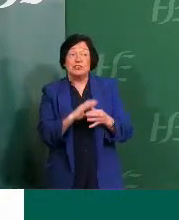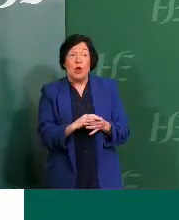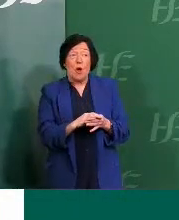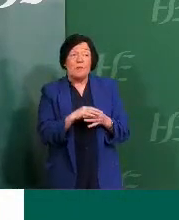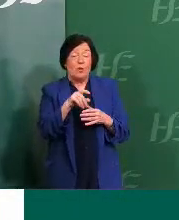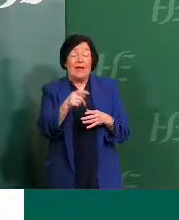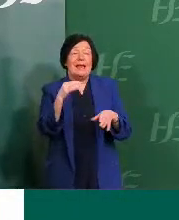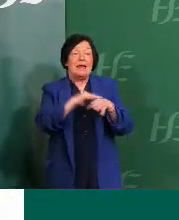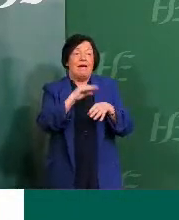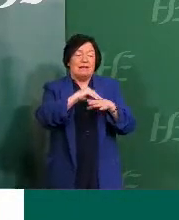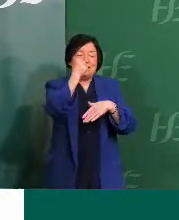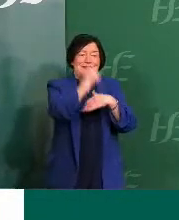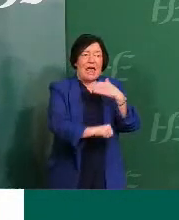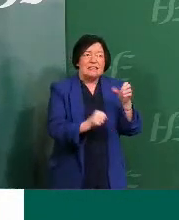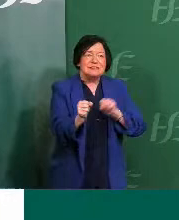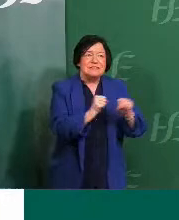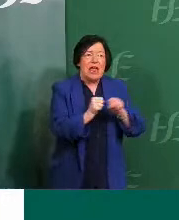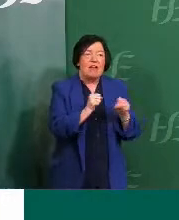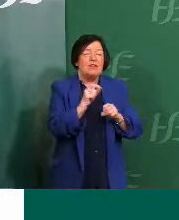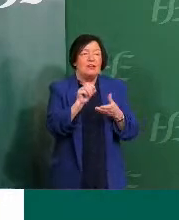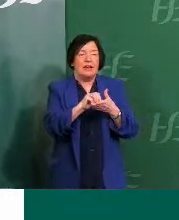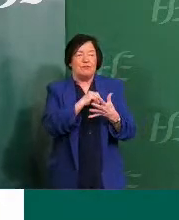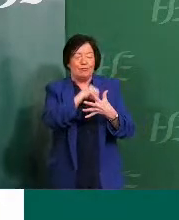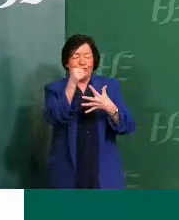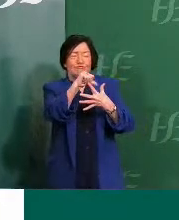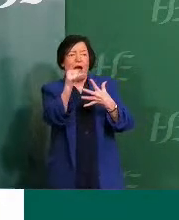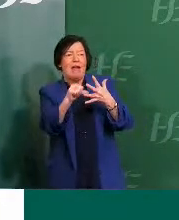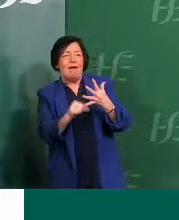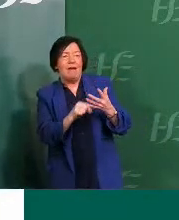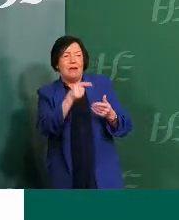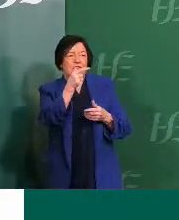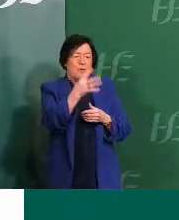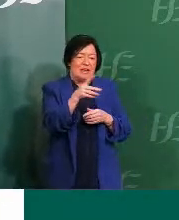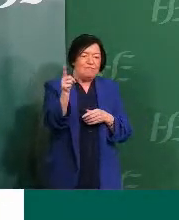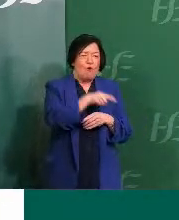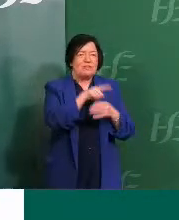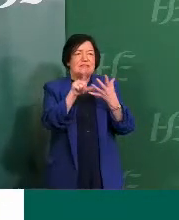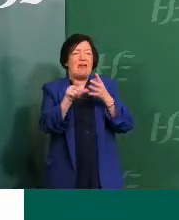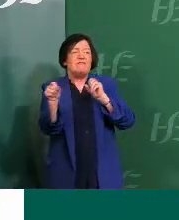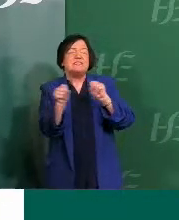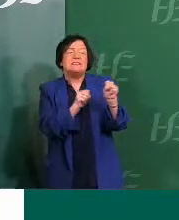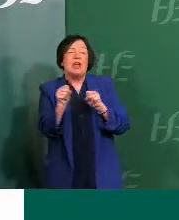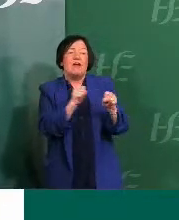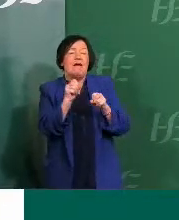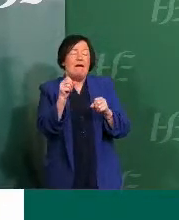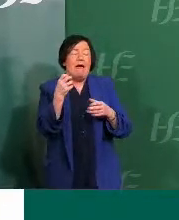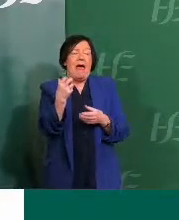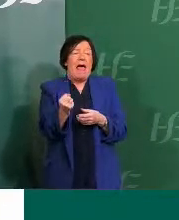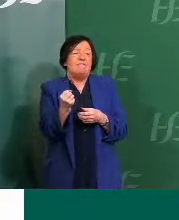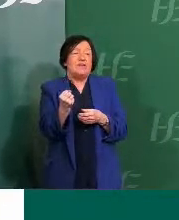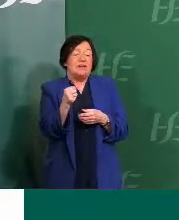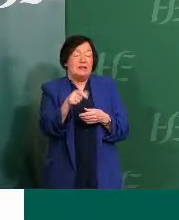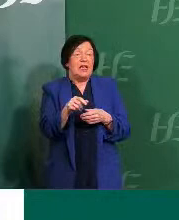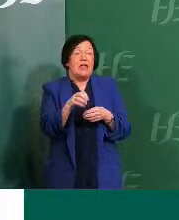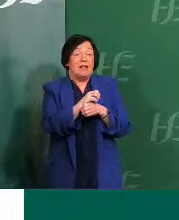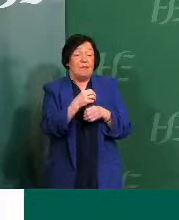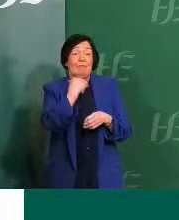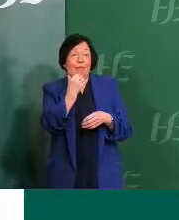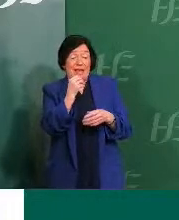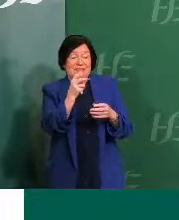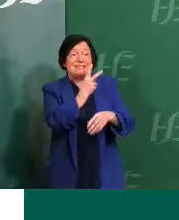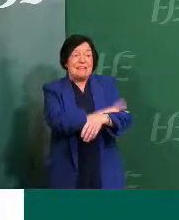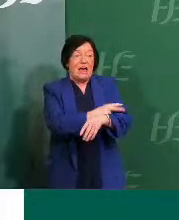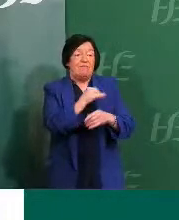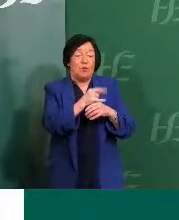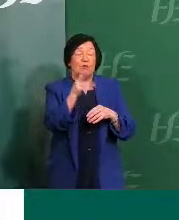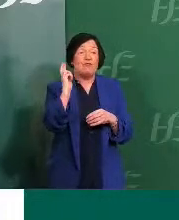It will impact on day services, where again we have to prioritise our 24/7 services in terms of having sufficient staff for people